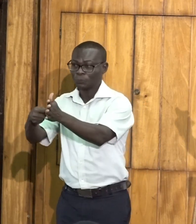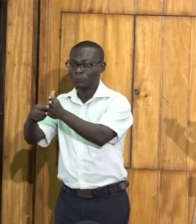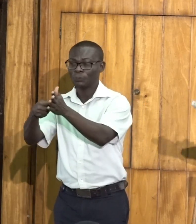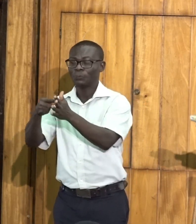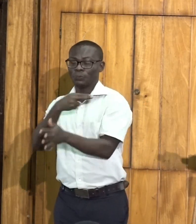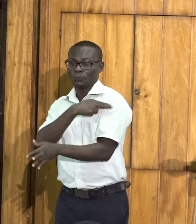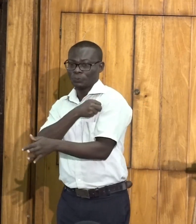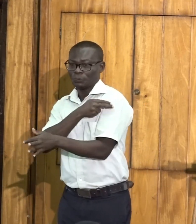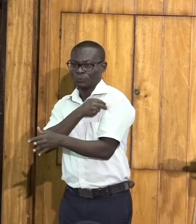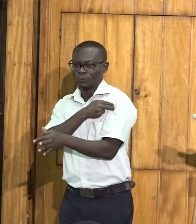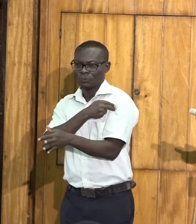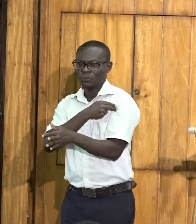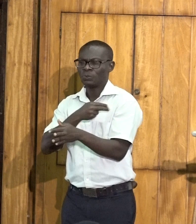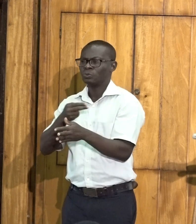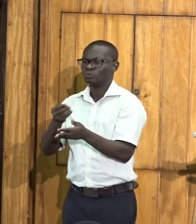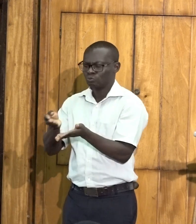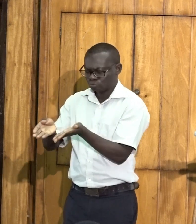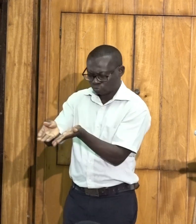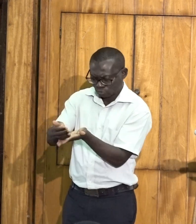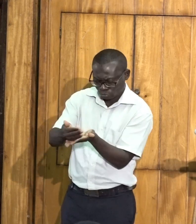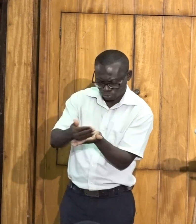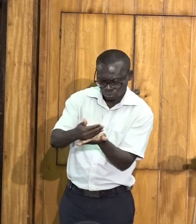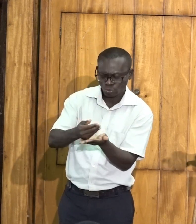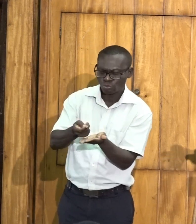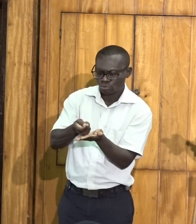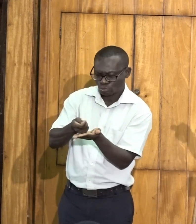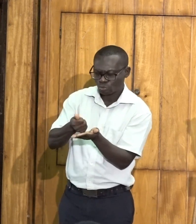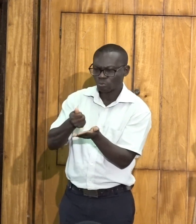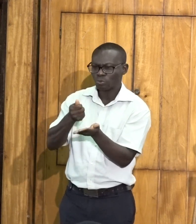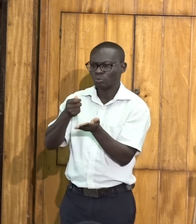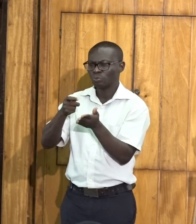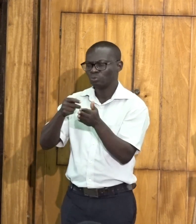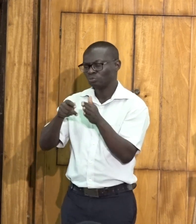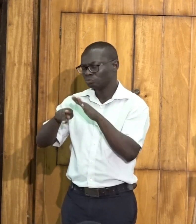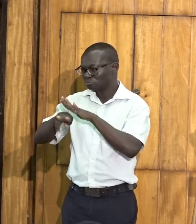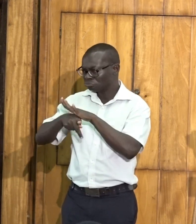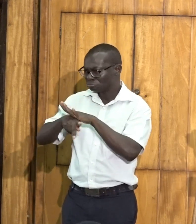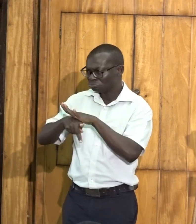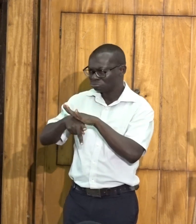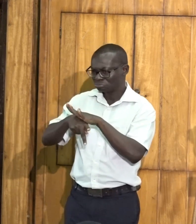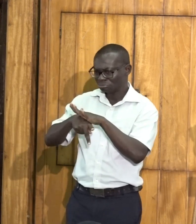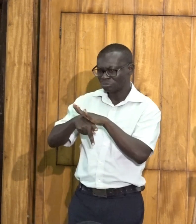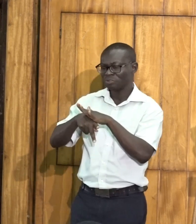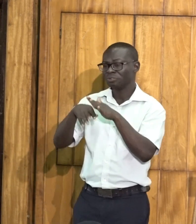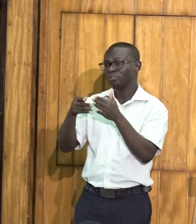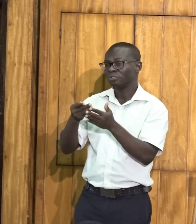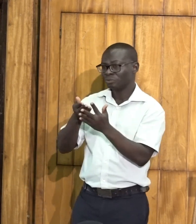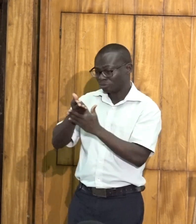we collect blood samples at the primary health facilities, and through the sample